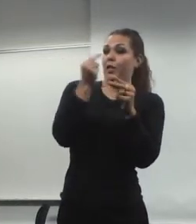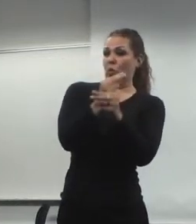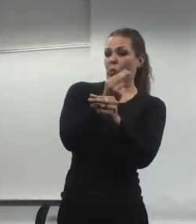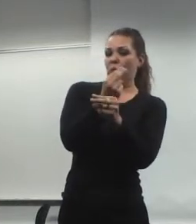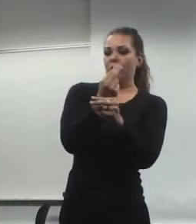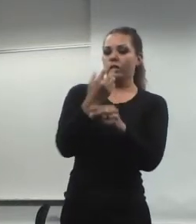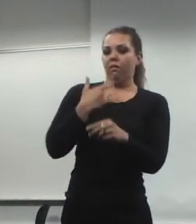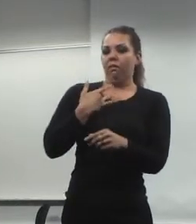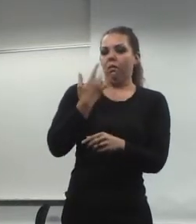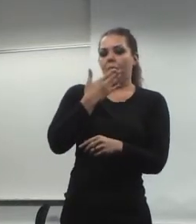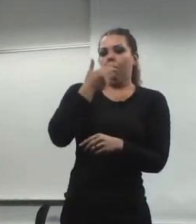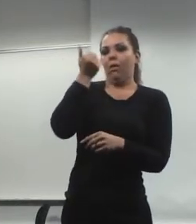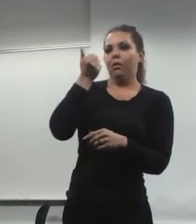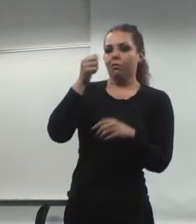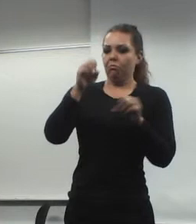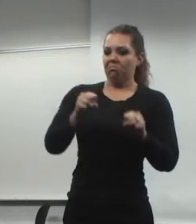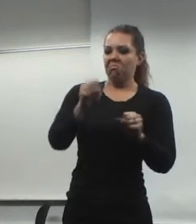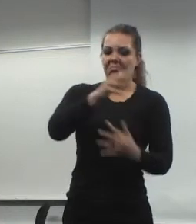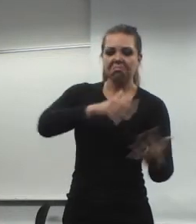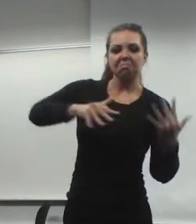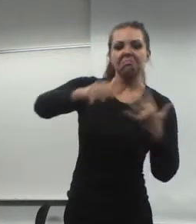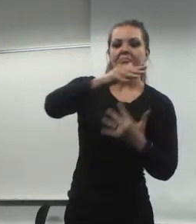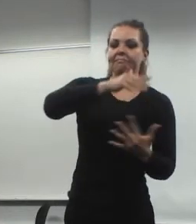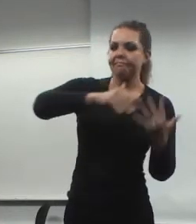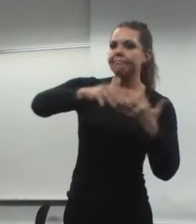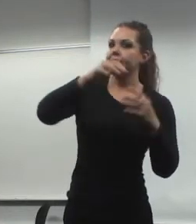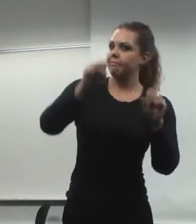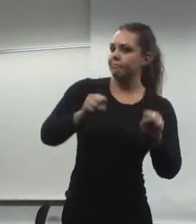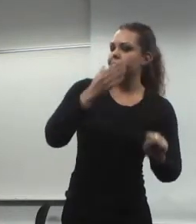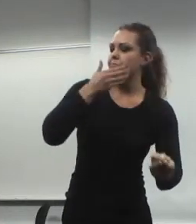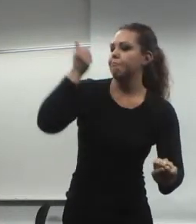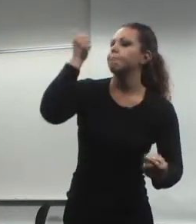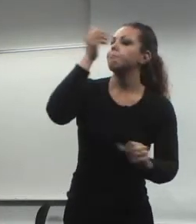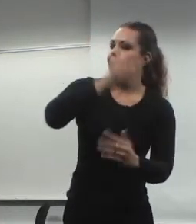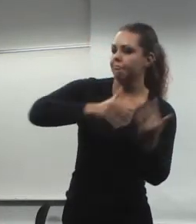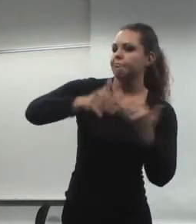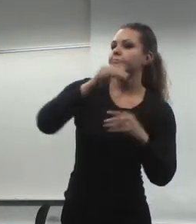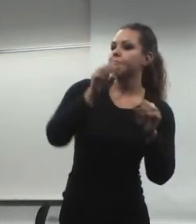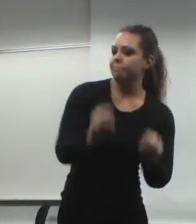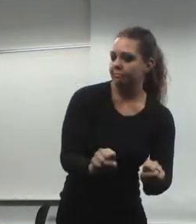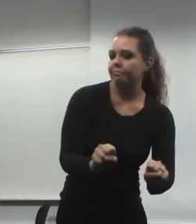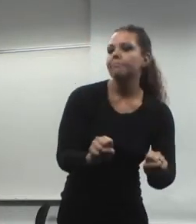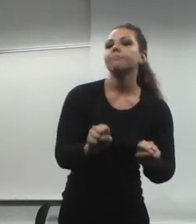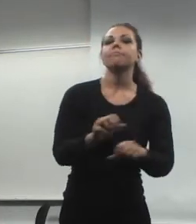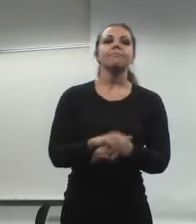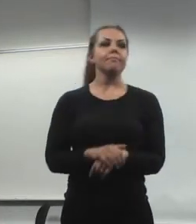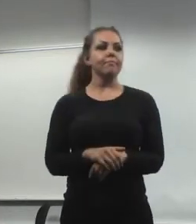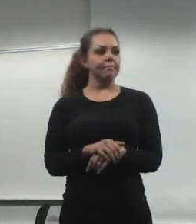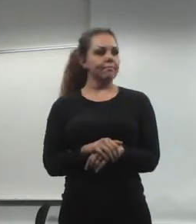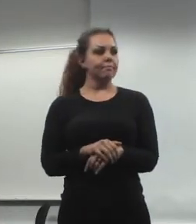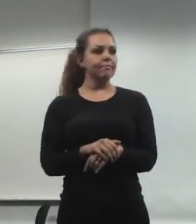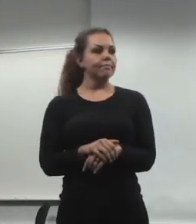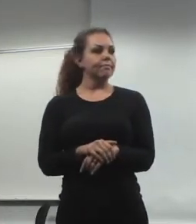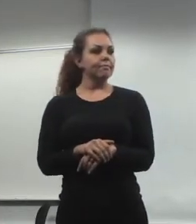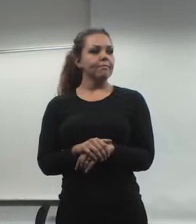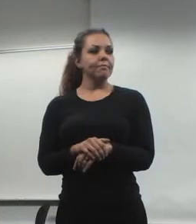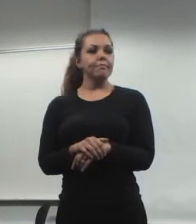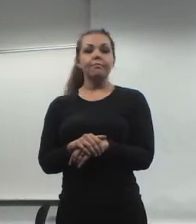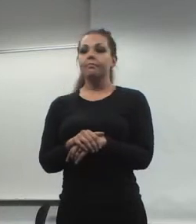kids would have more interaction, be more willing to interact if they use the spray. So in conclusion, if